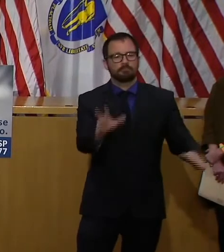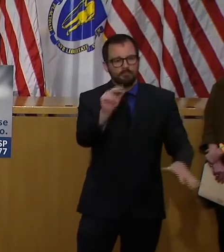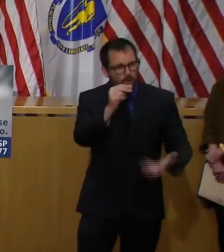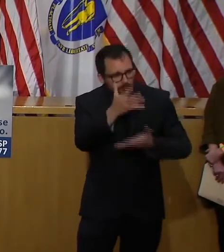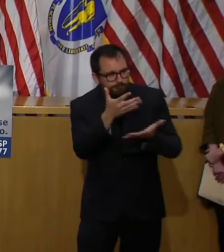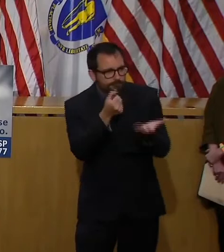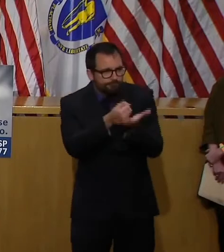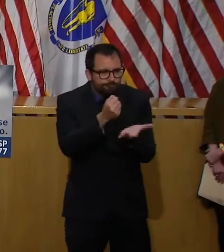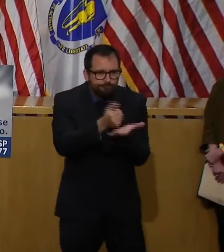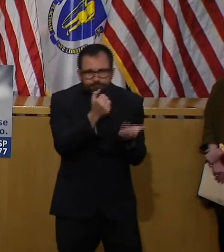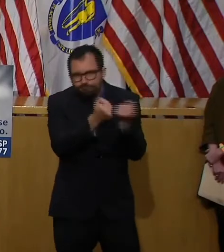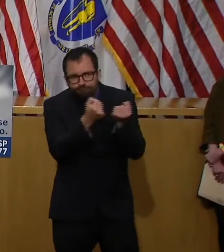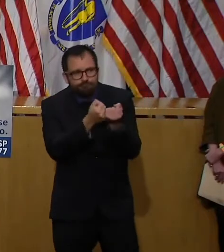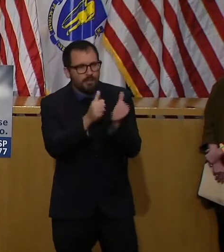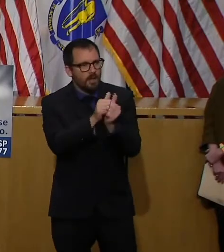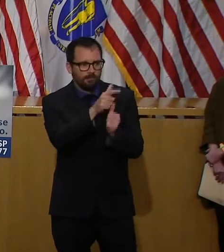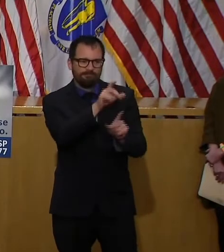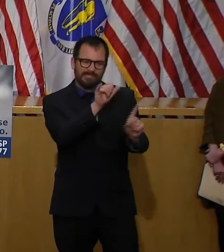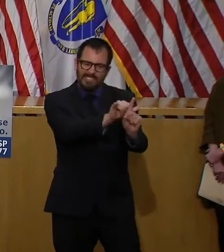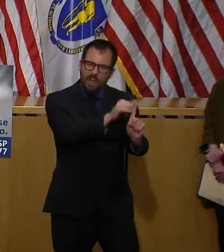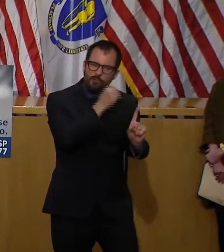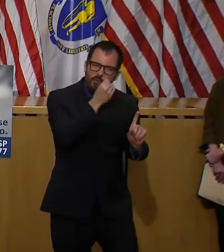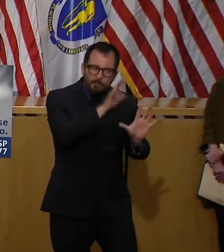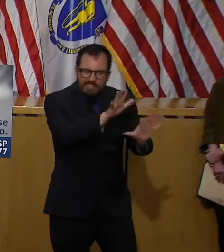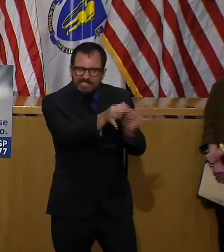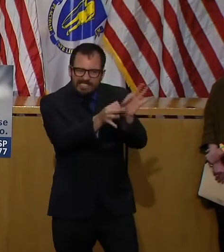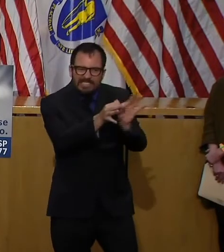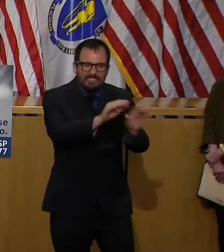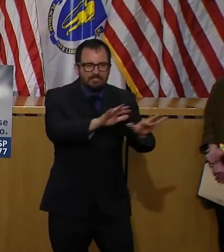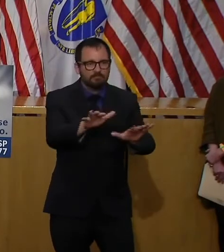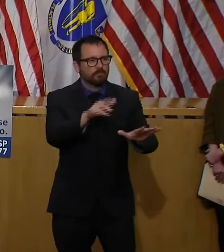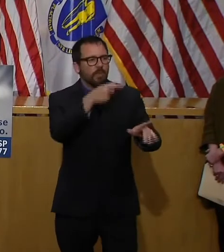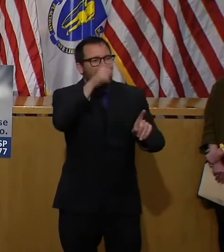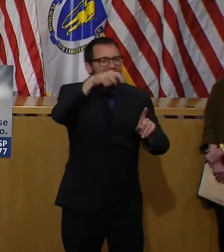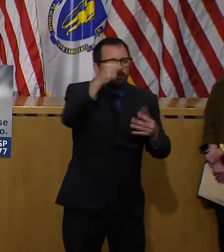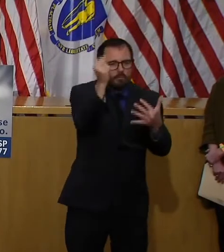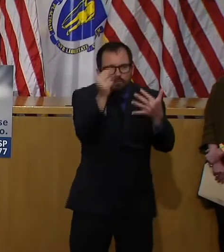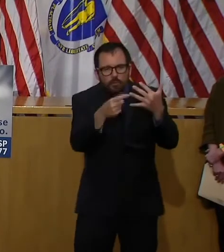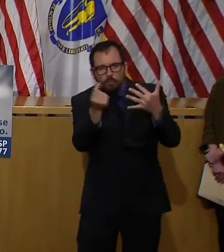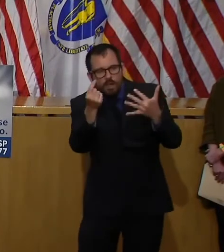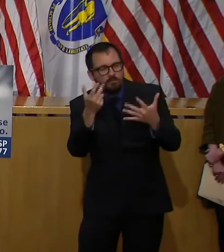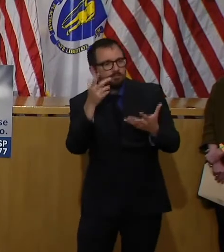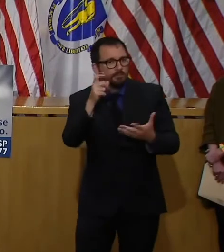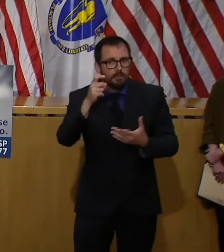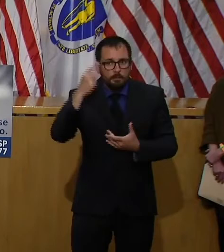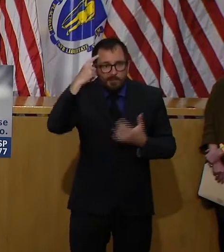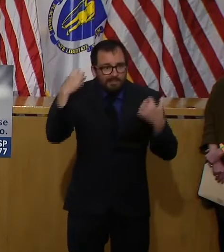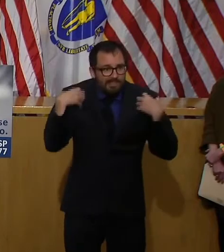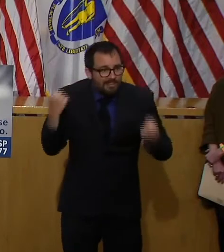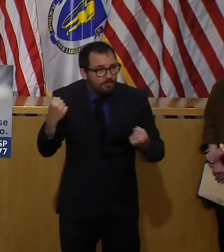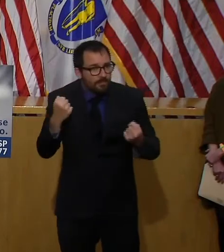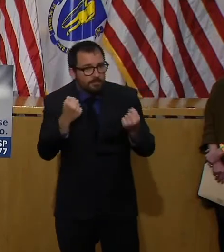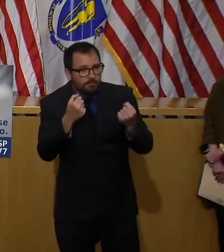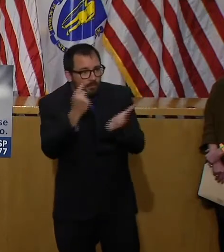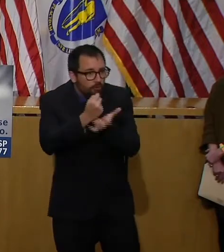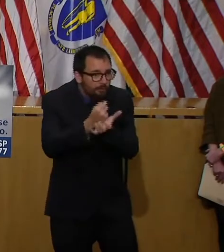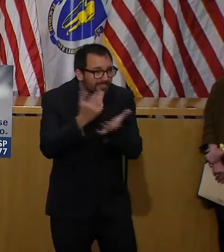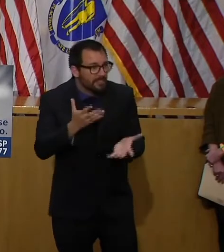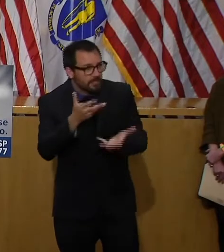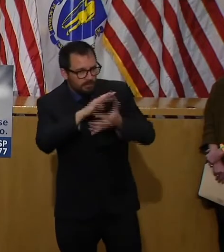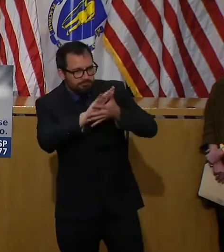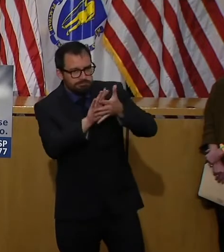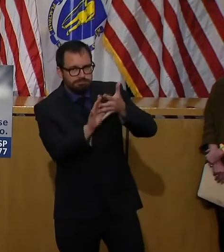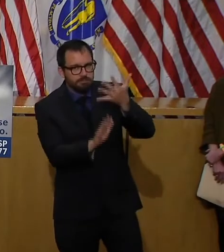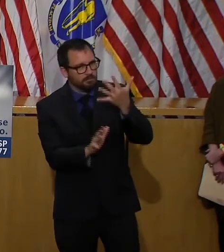those isolation and social services, we'll ask you for information about who you've been in contact with. At the moment,